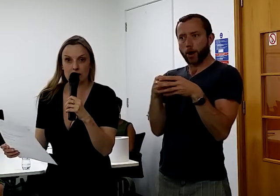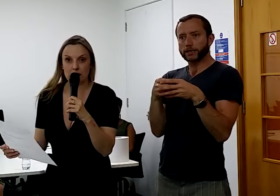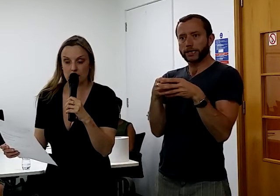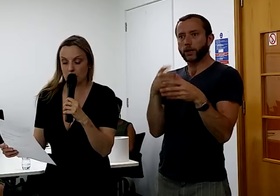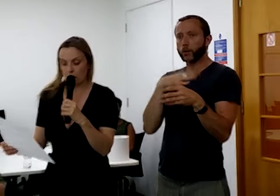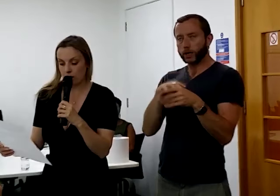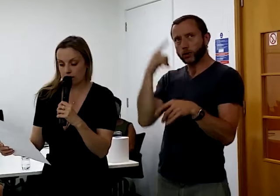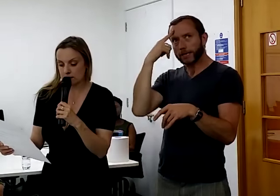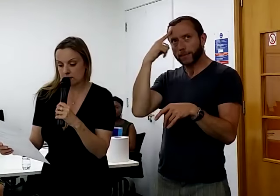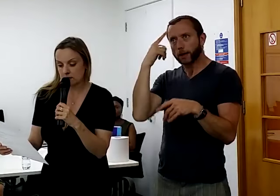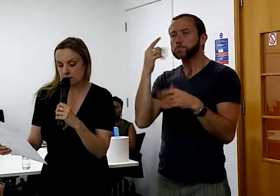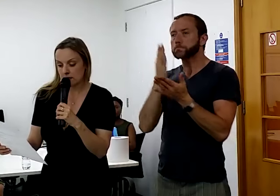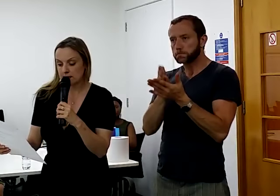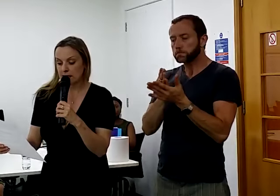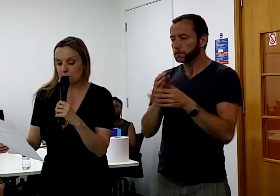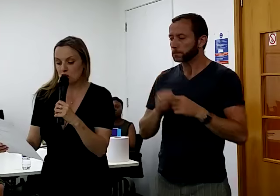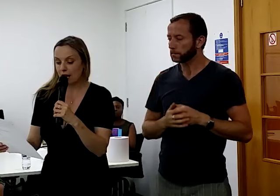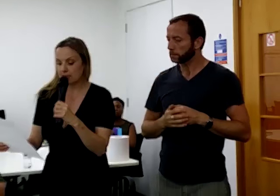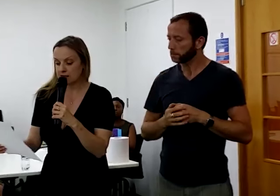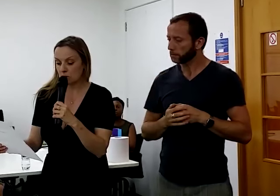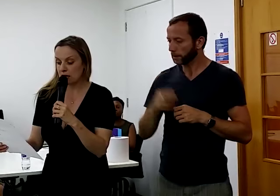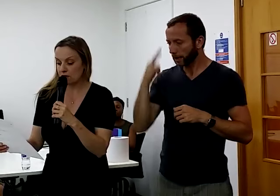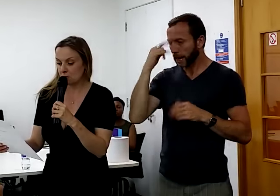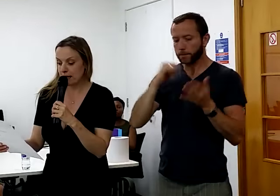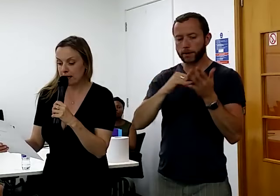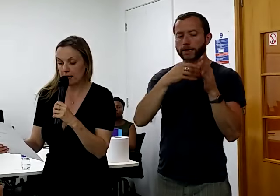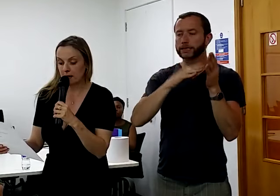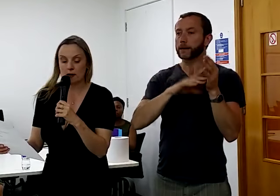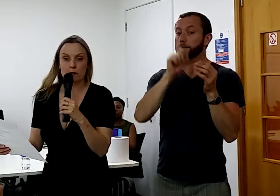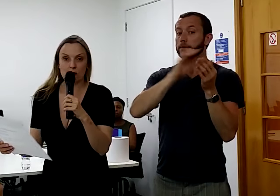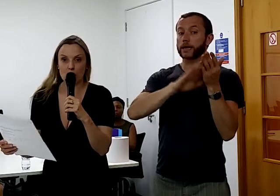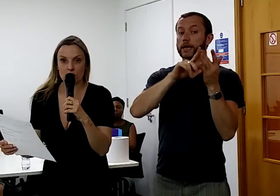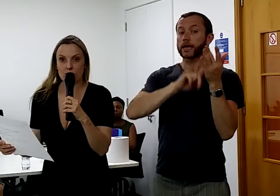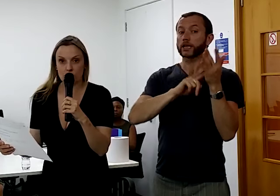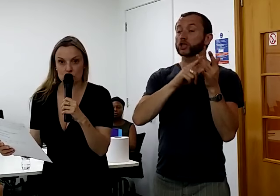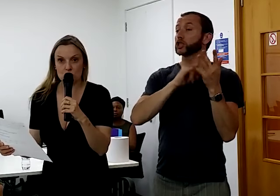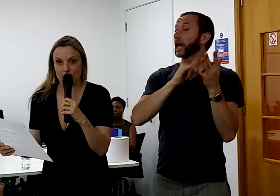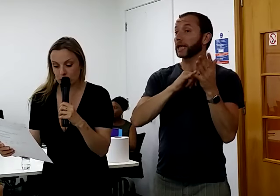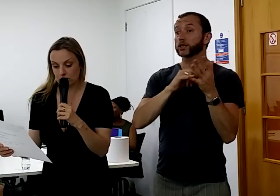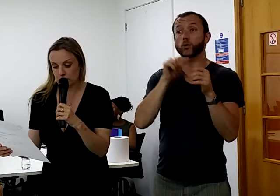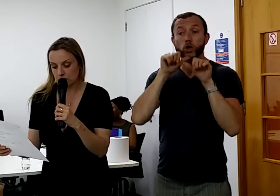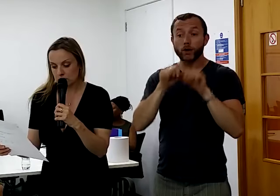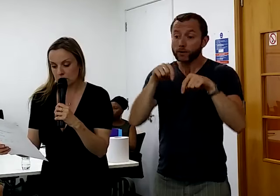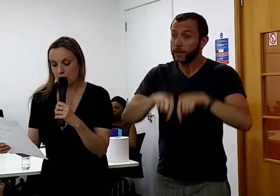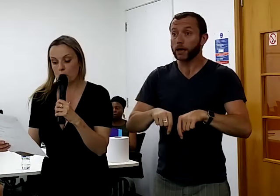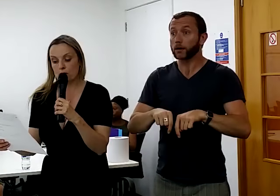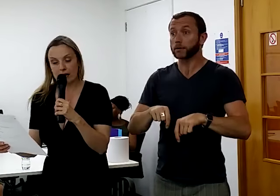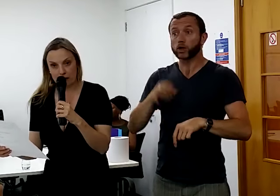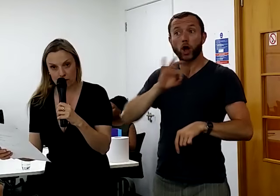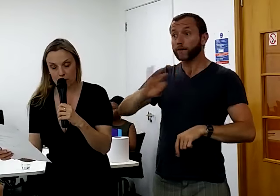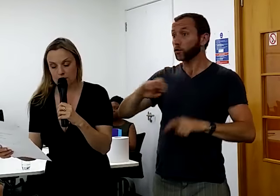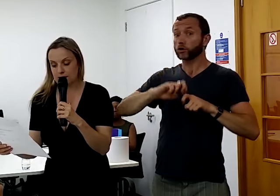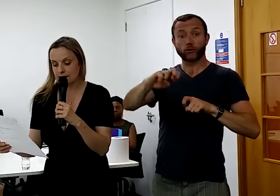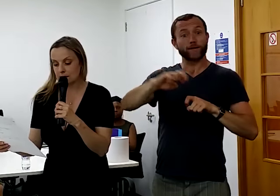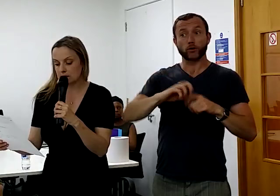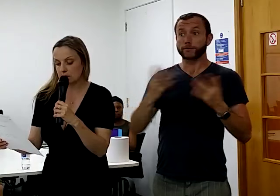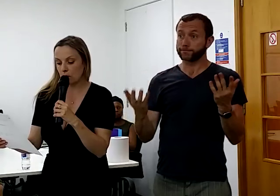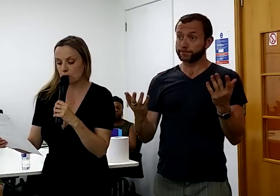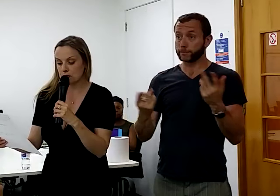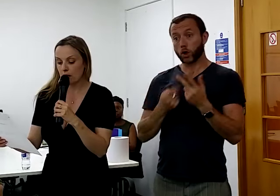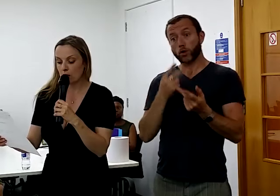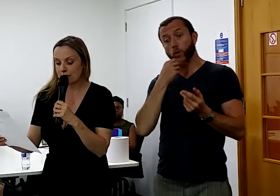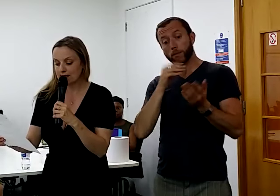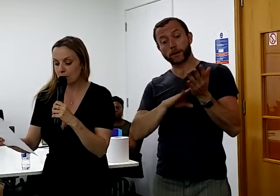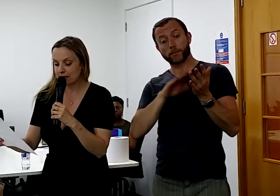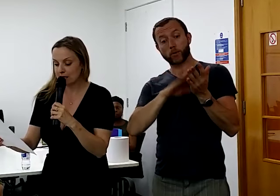we need to really think about that. Sam Challis would love to be here, but can't afford to travel. Moira Caffell also sends